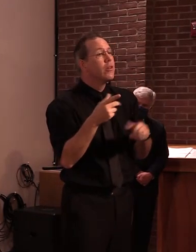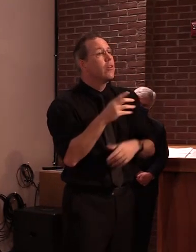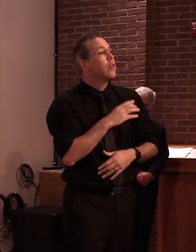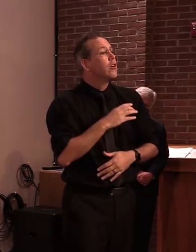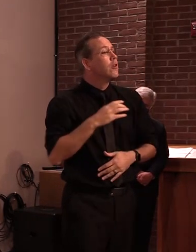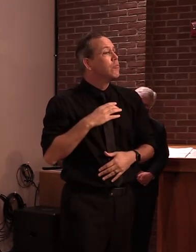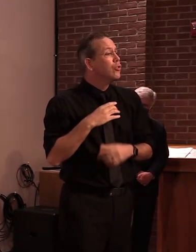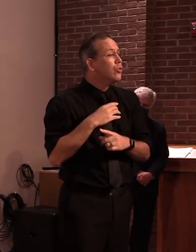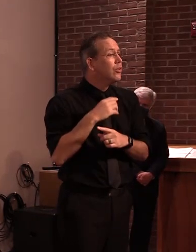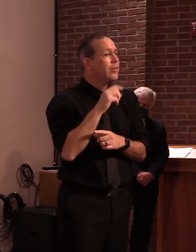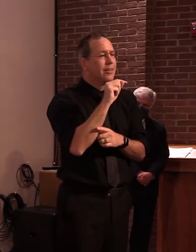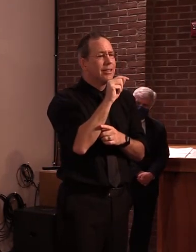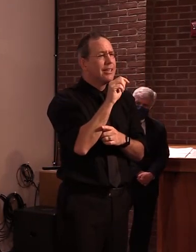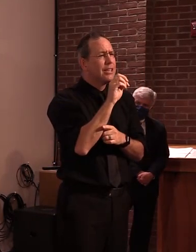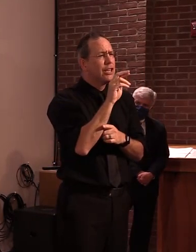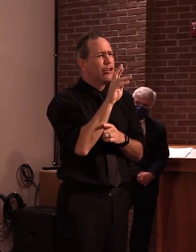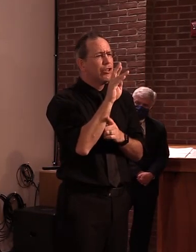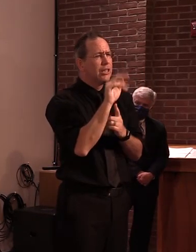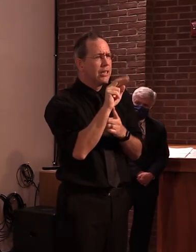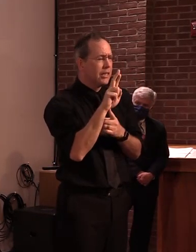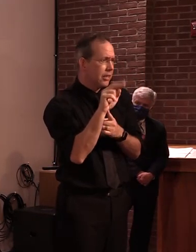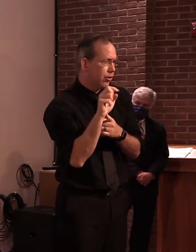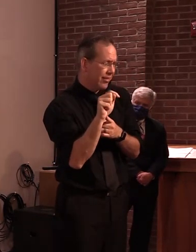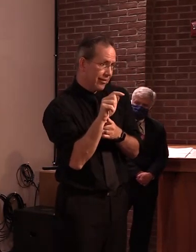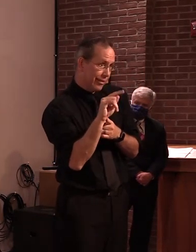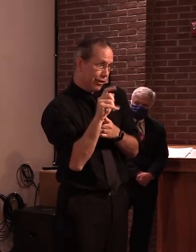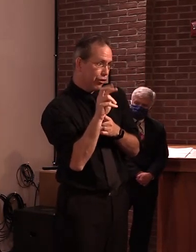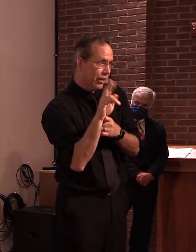questions, and you can visit